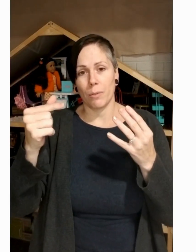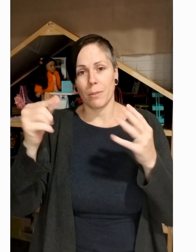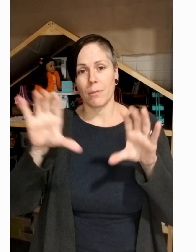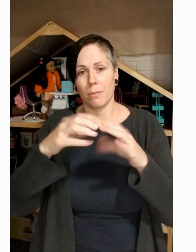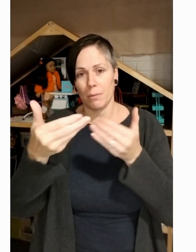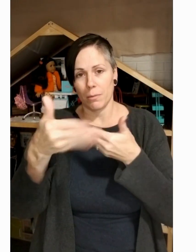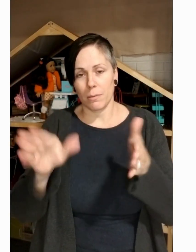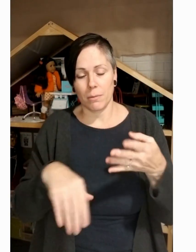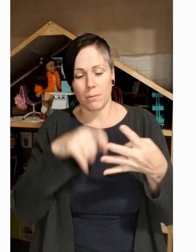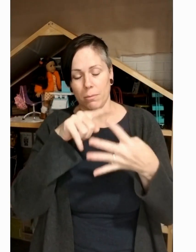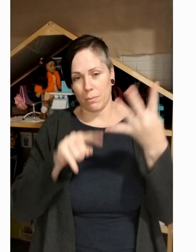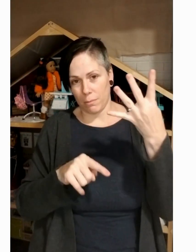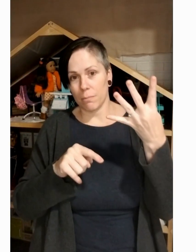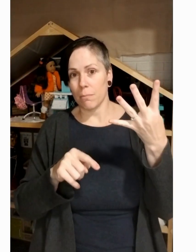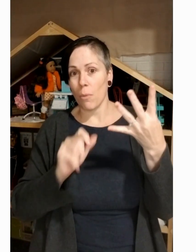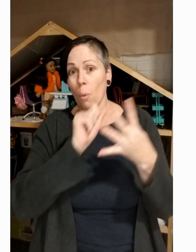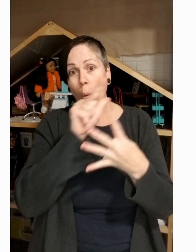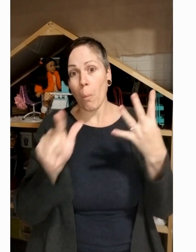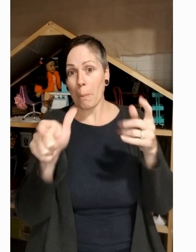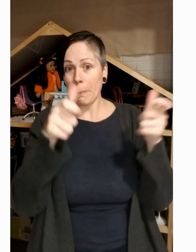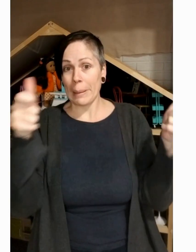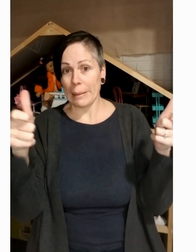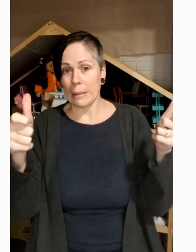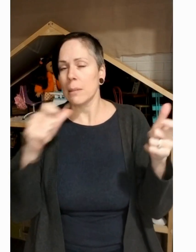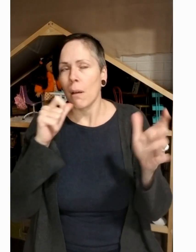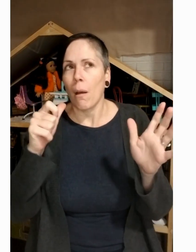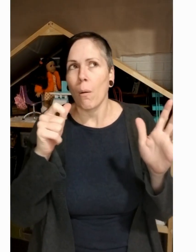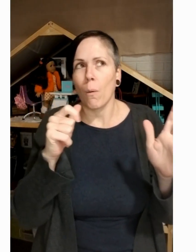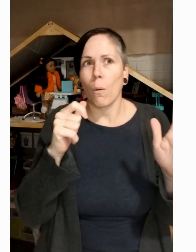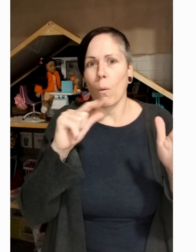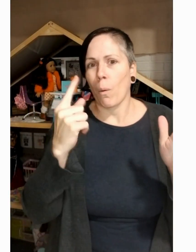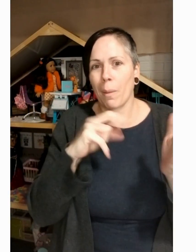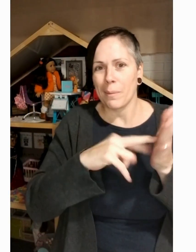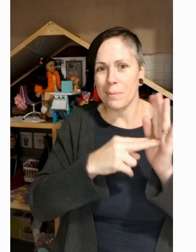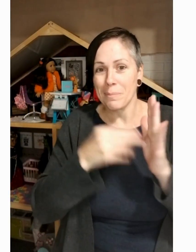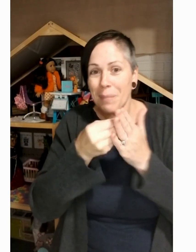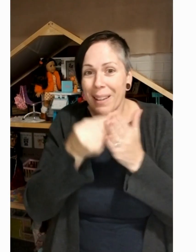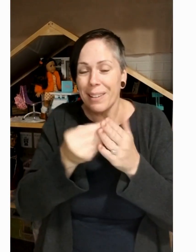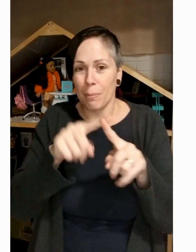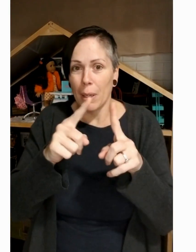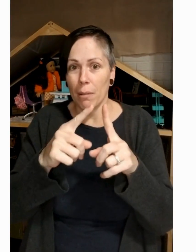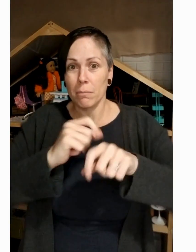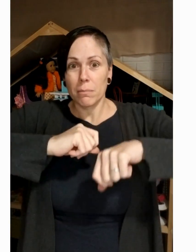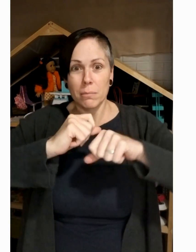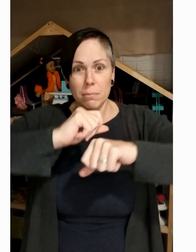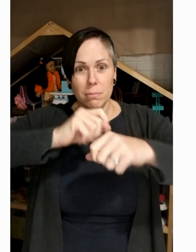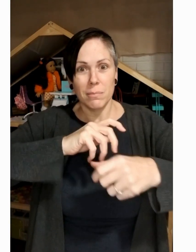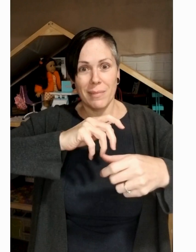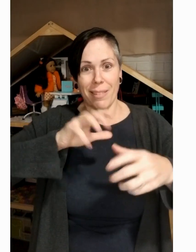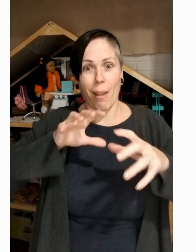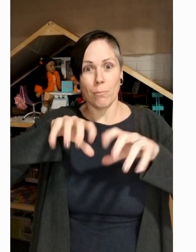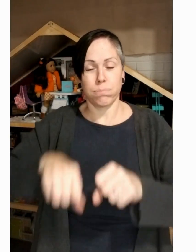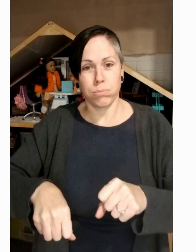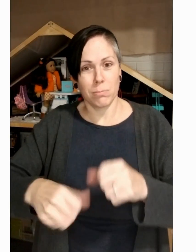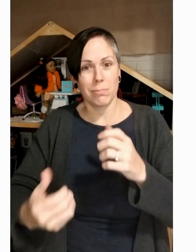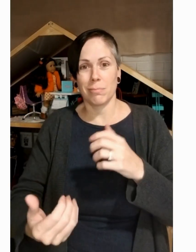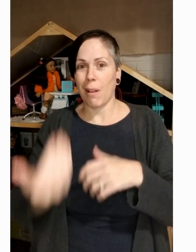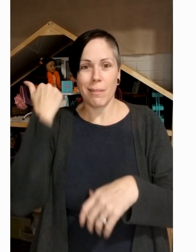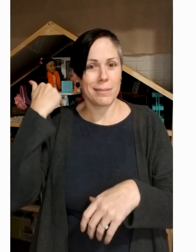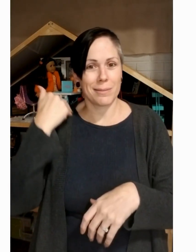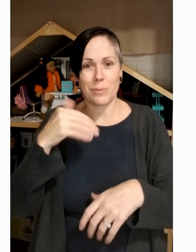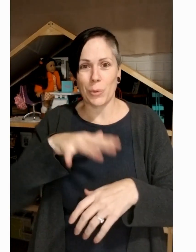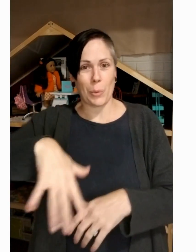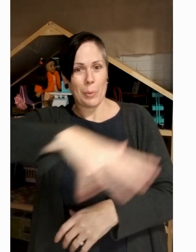ticket items. I mean, these are big, right? Like it's not just like money, it's the space that they take up. And I did look back, we